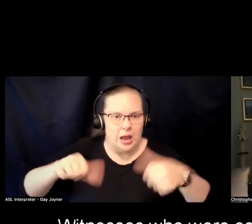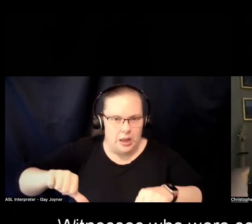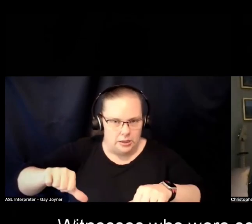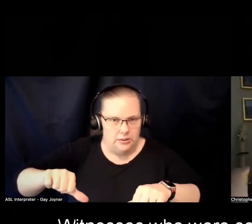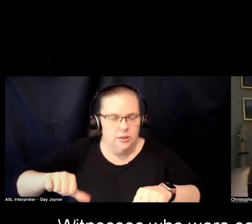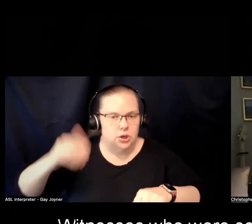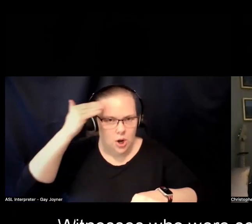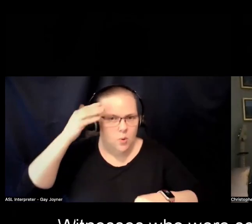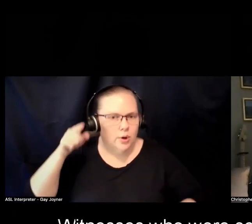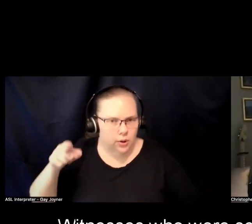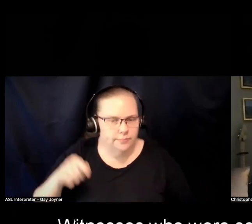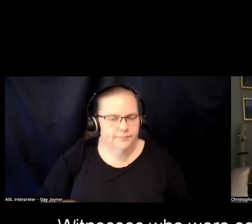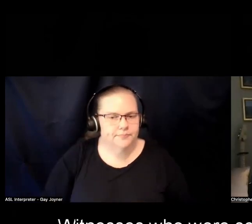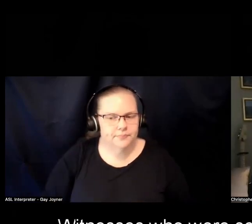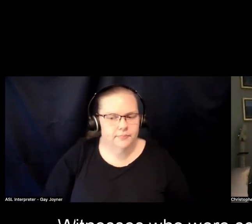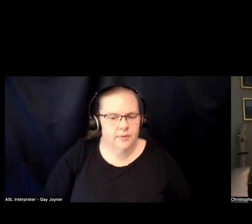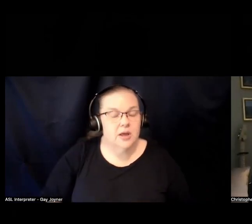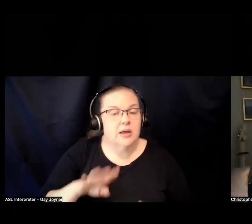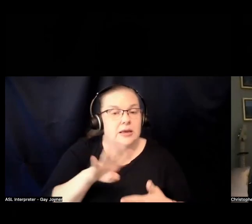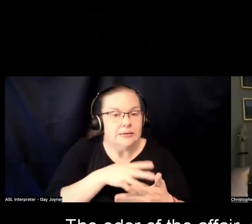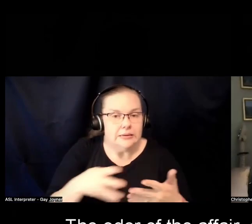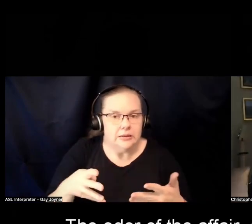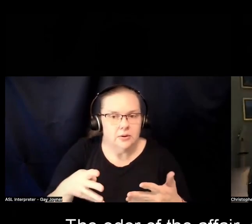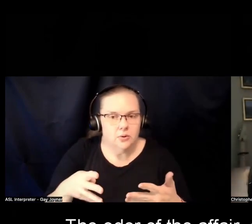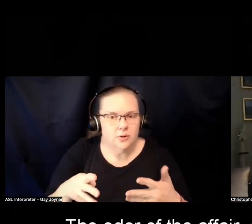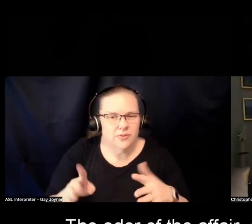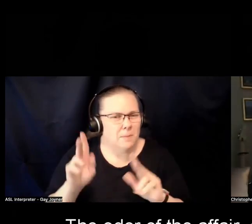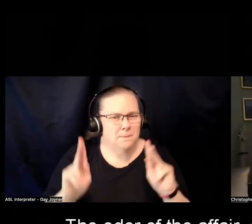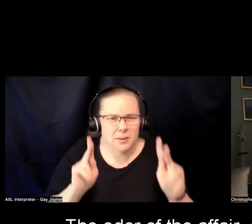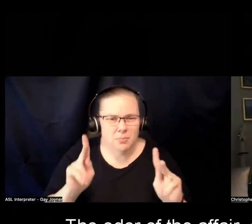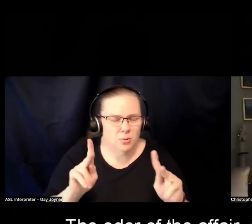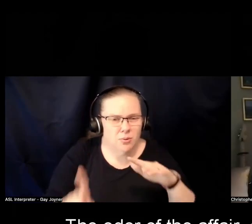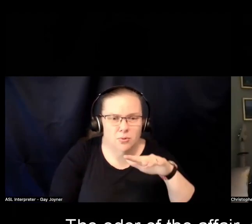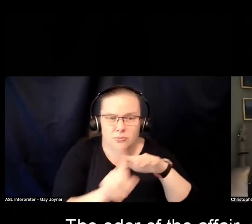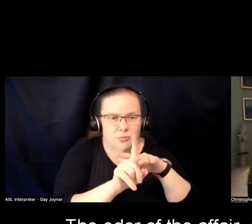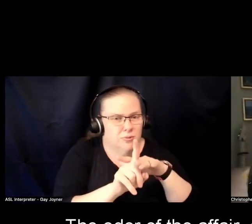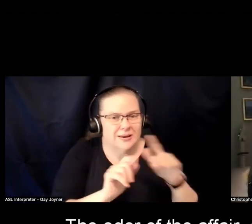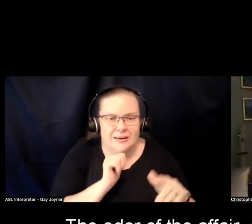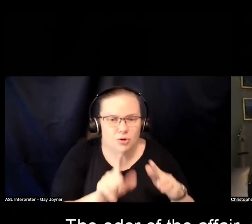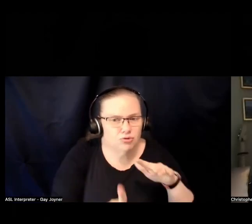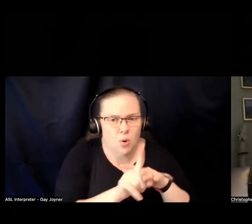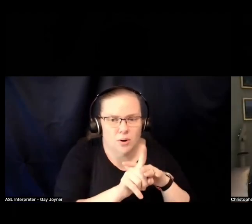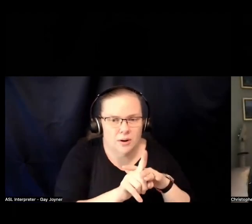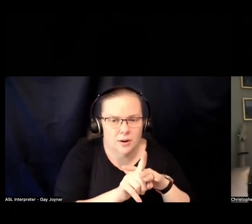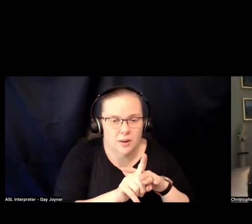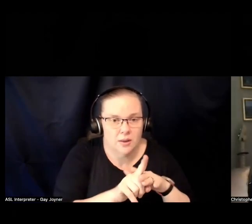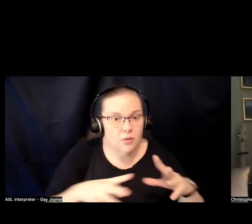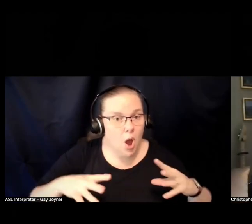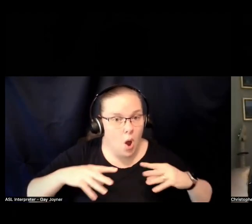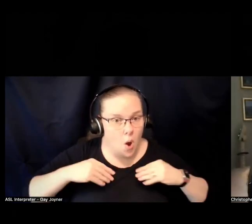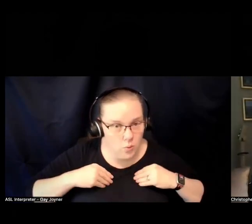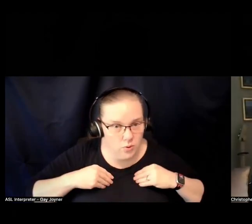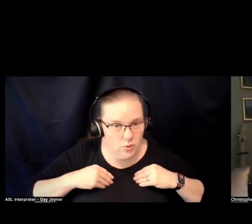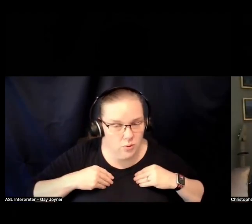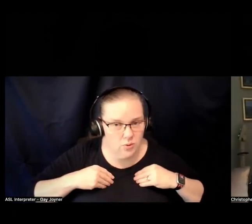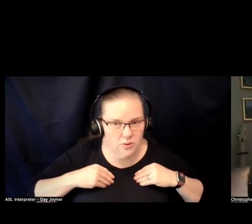Witnesses who were scheduled to appear went truant. The odor of the affair observed Eleanor Roosevelt, got too bad